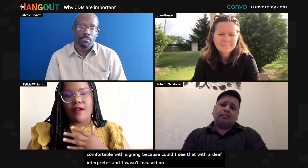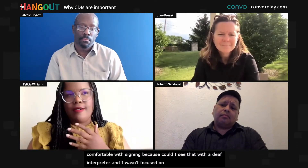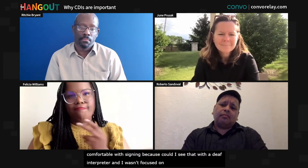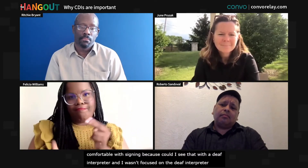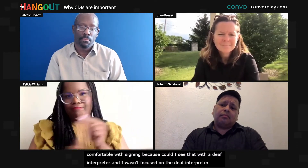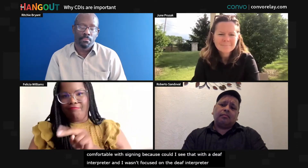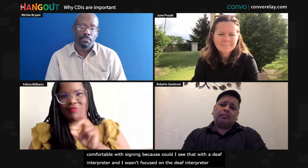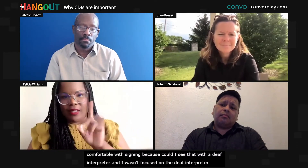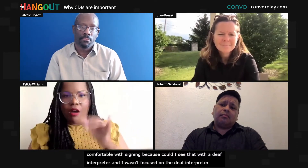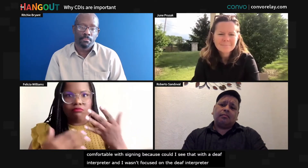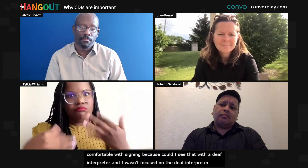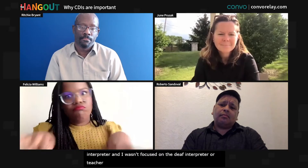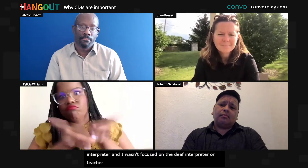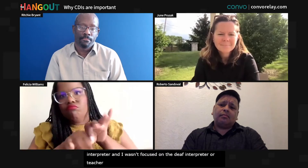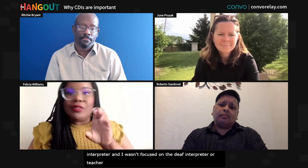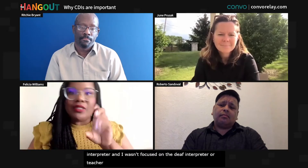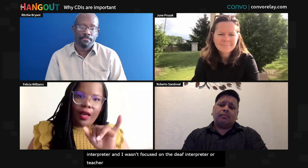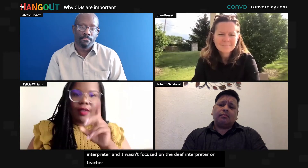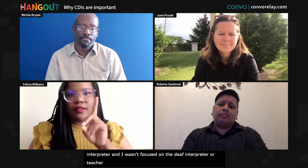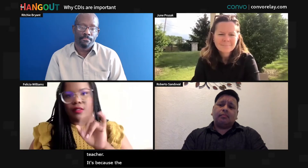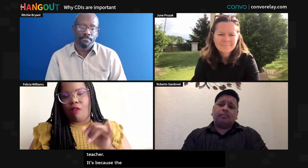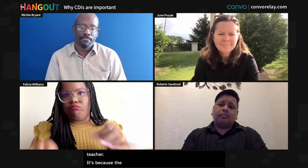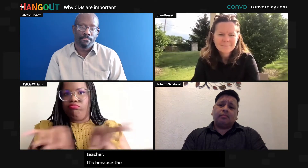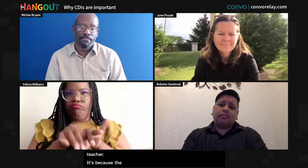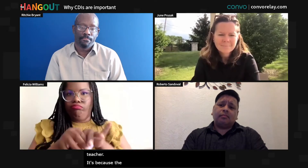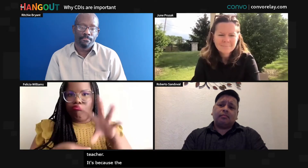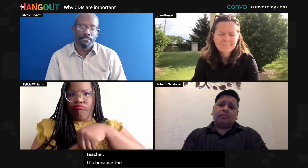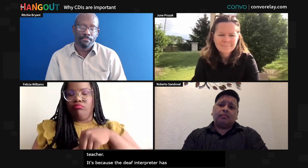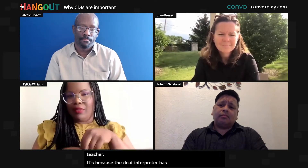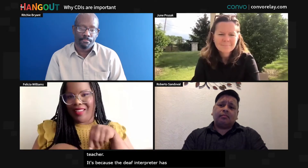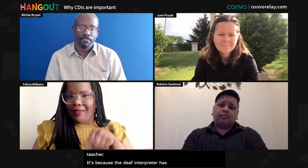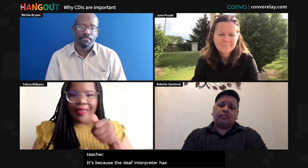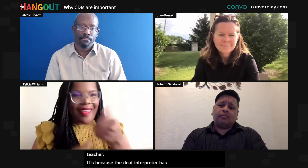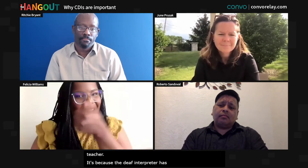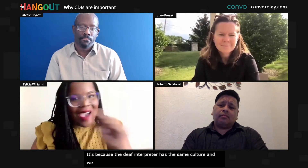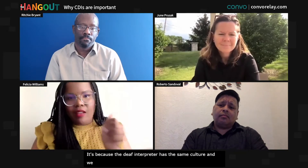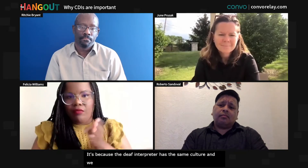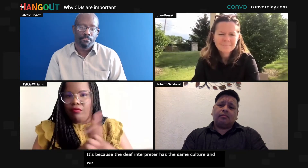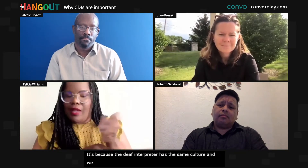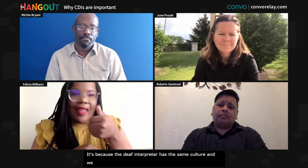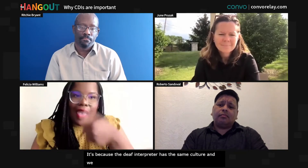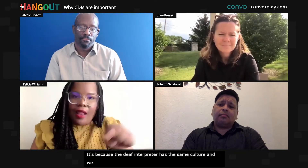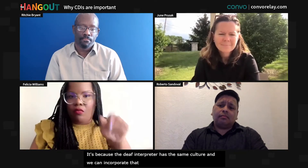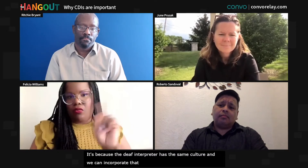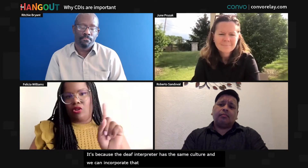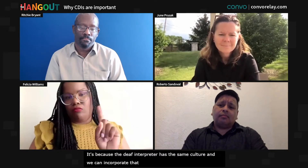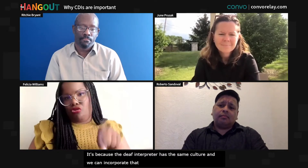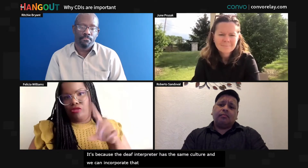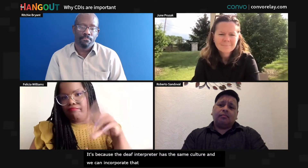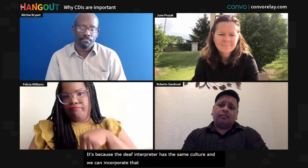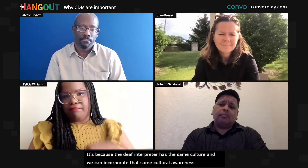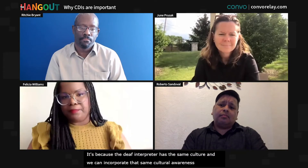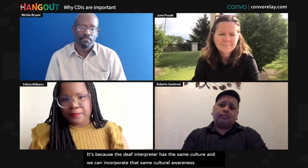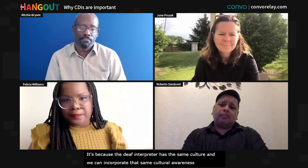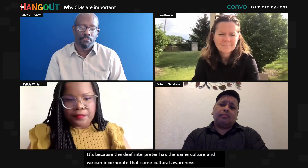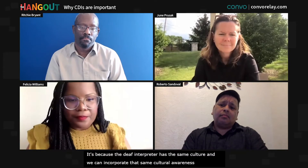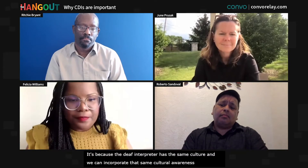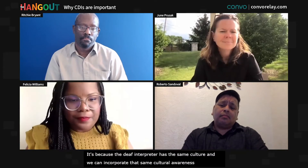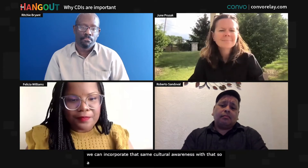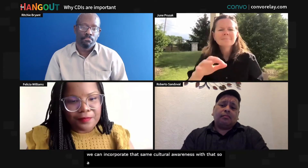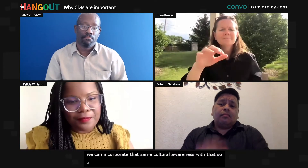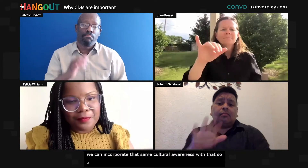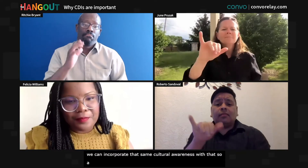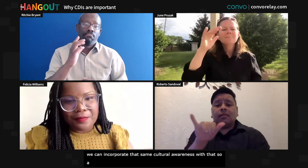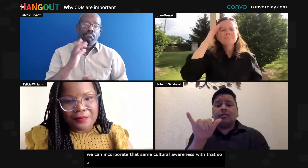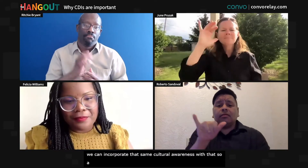culture, and so we could definitely incorporate that same cultural awareness with that. So a CDI or a DI, regardless of any field, anywhere,